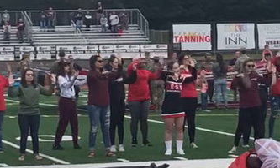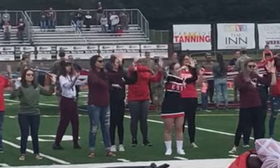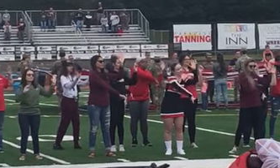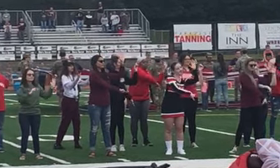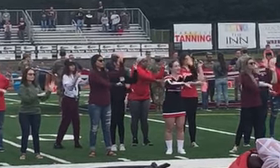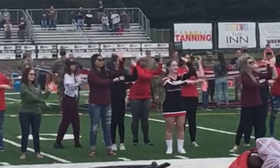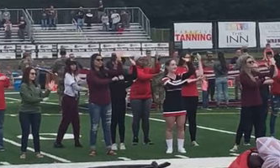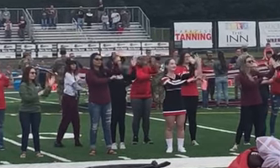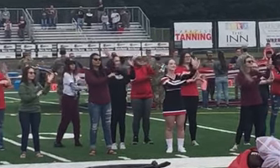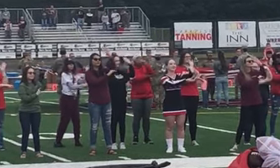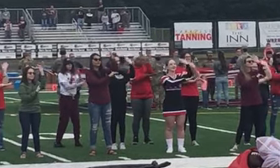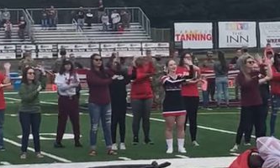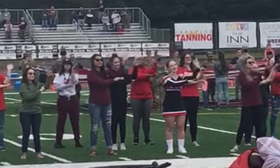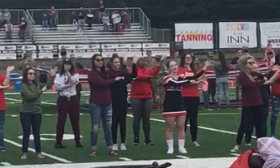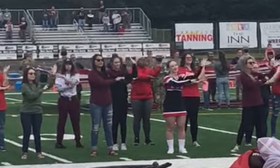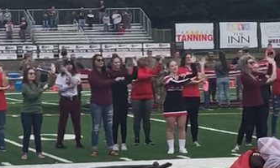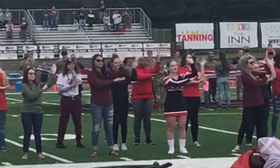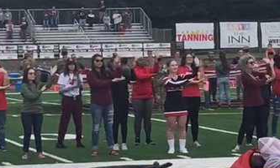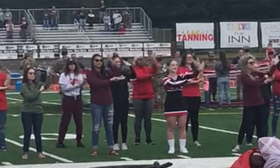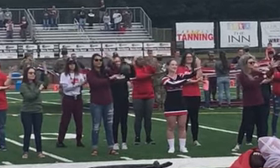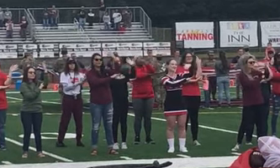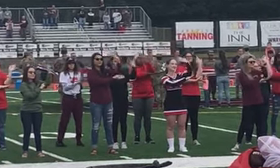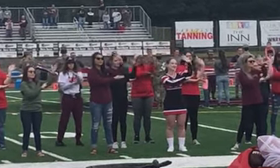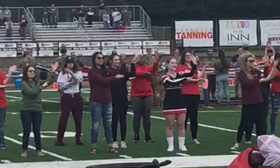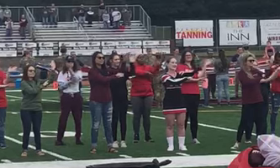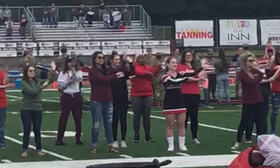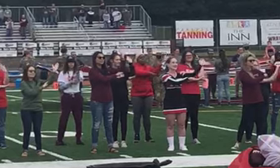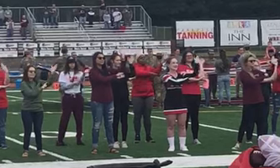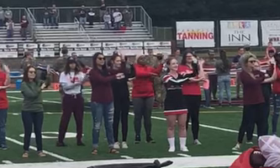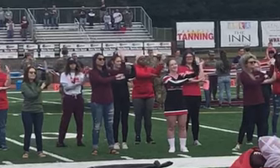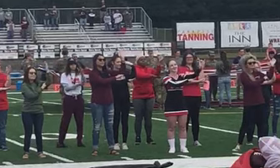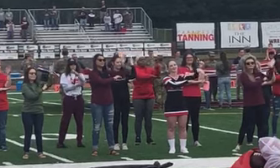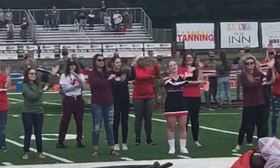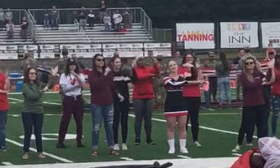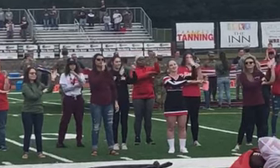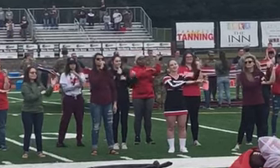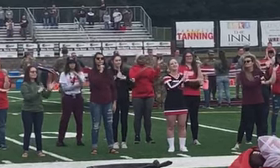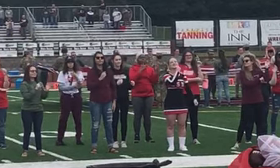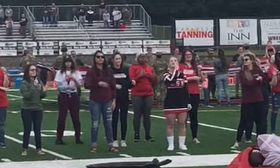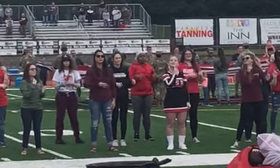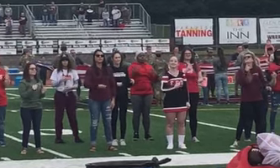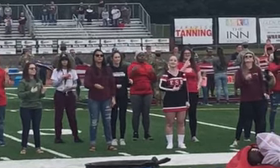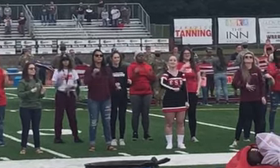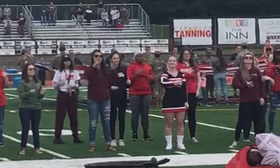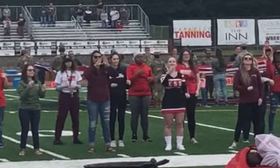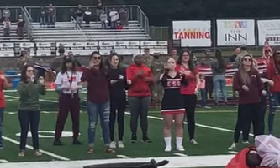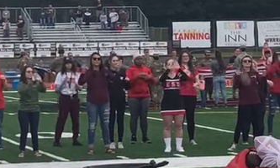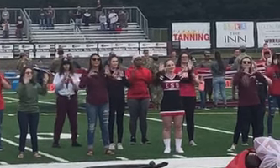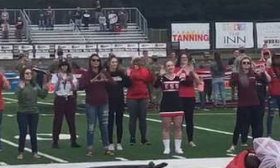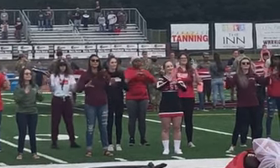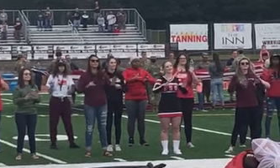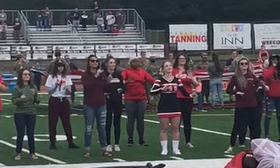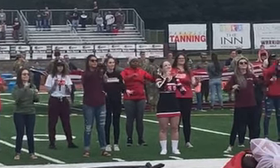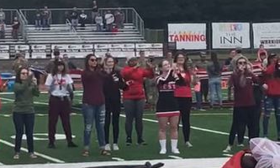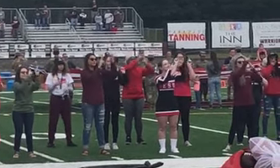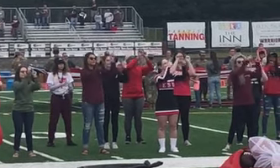that our flag was still there O say does that